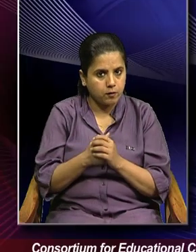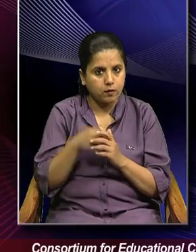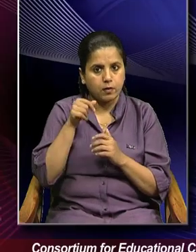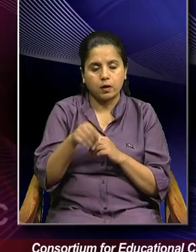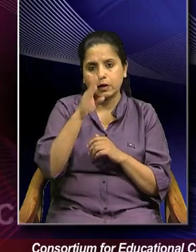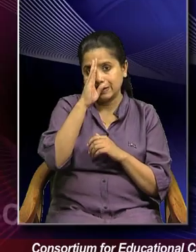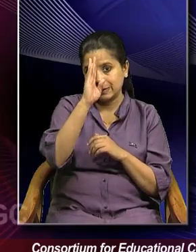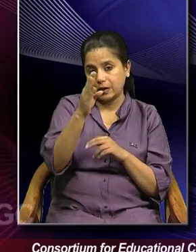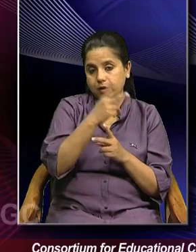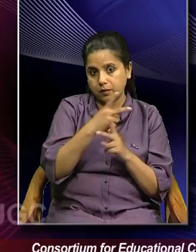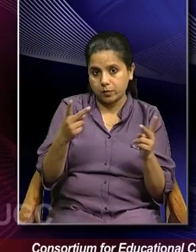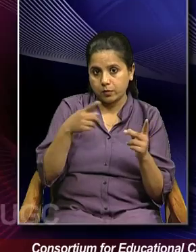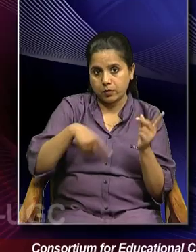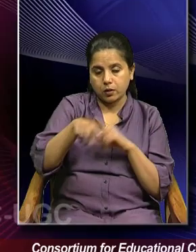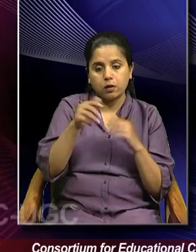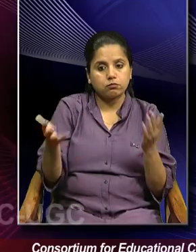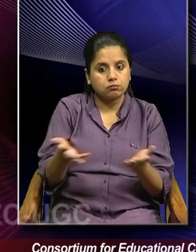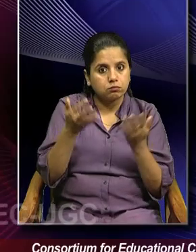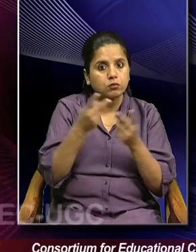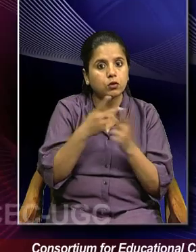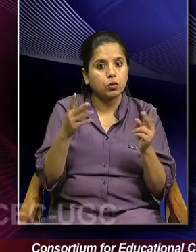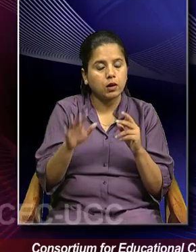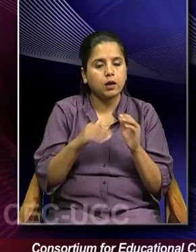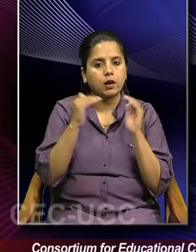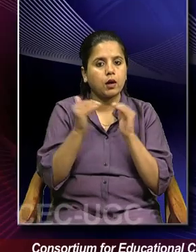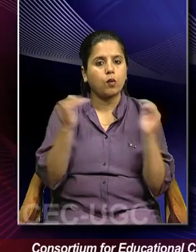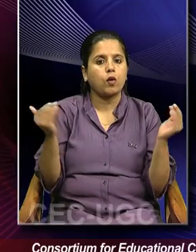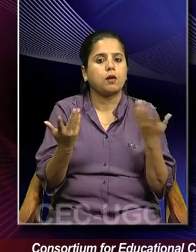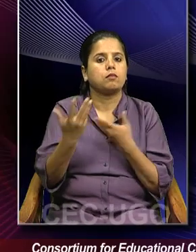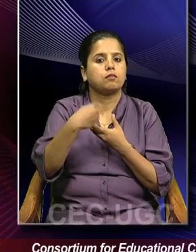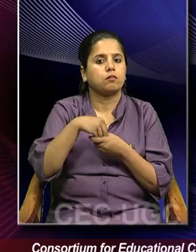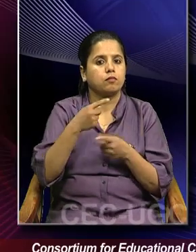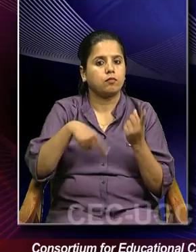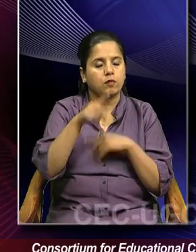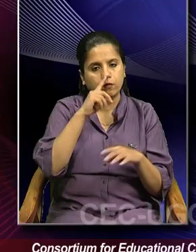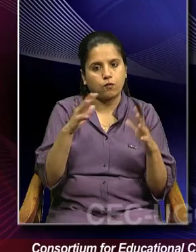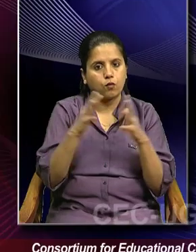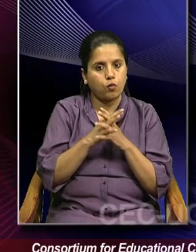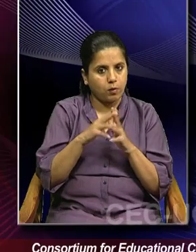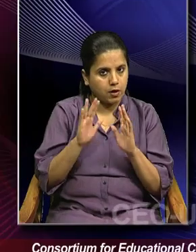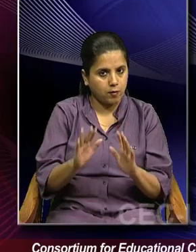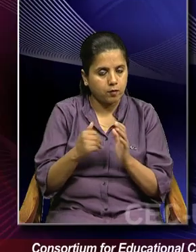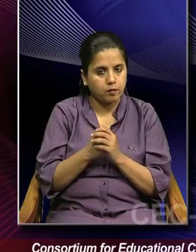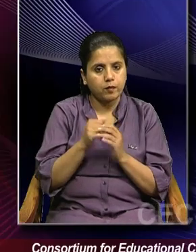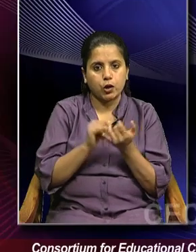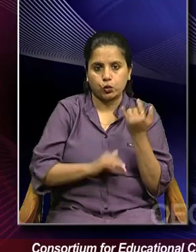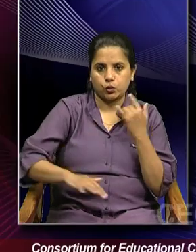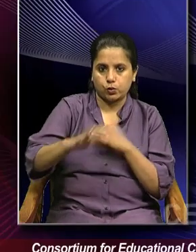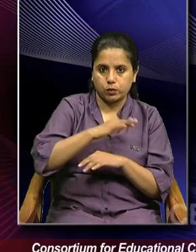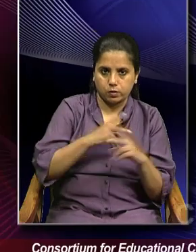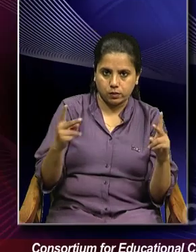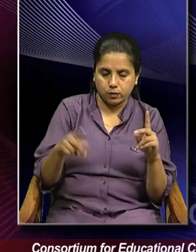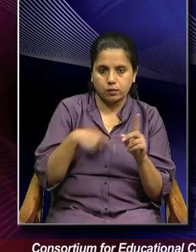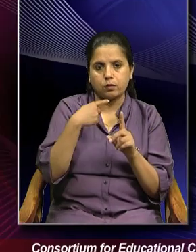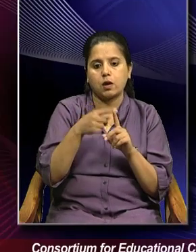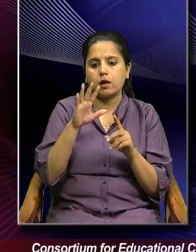directed towards promoting the equal participation of women in society and